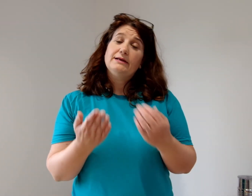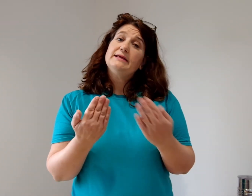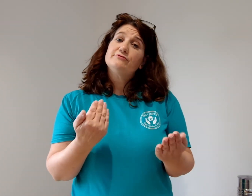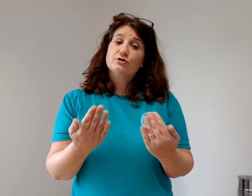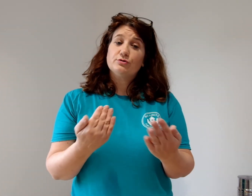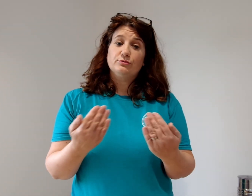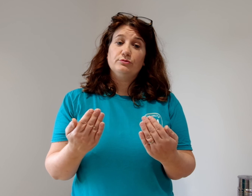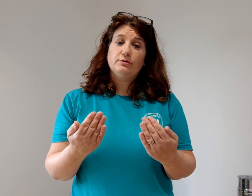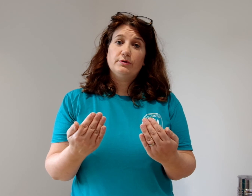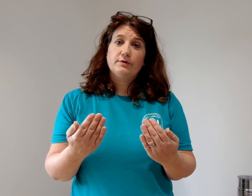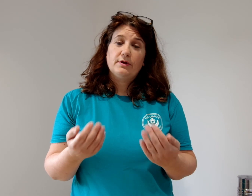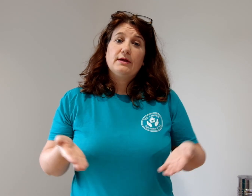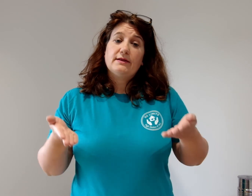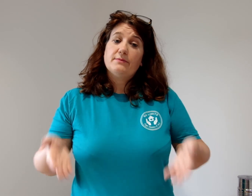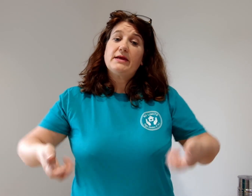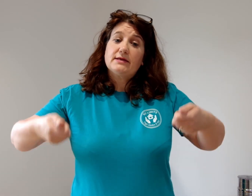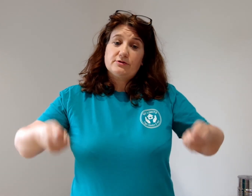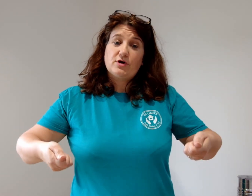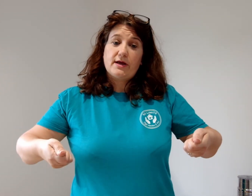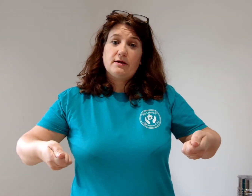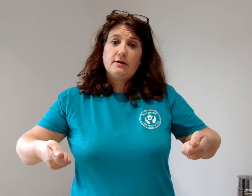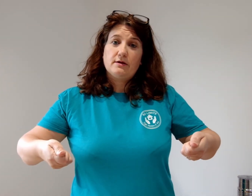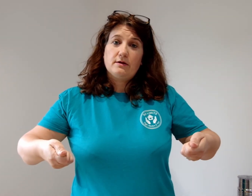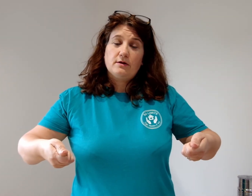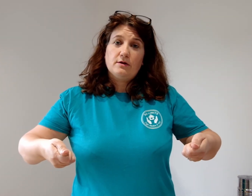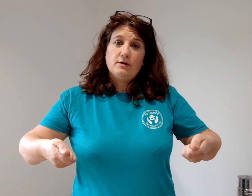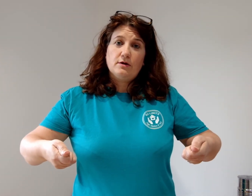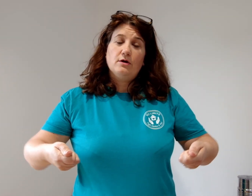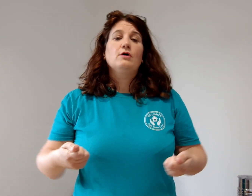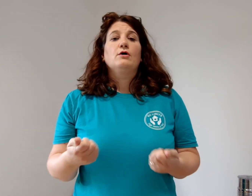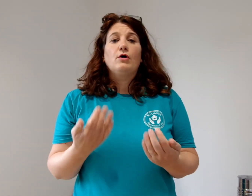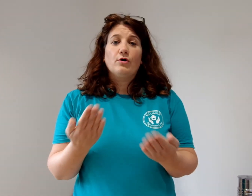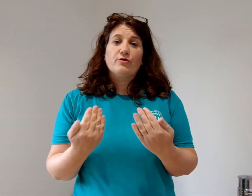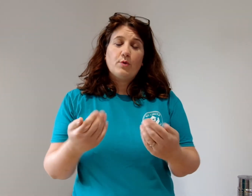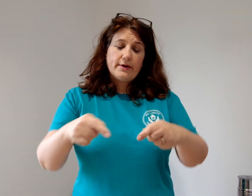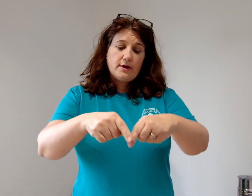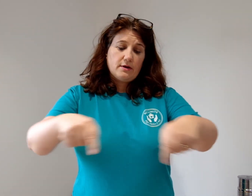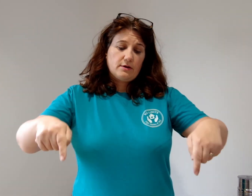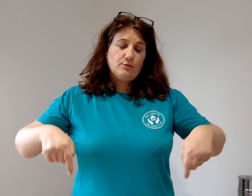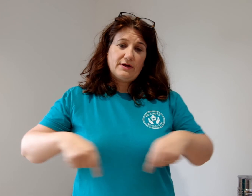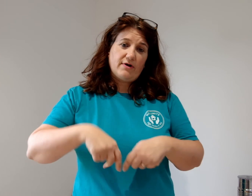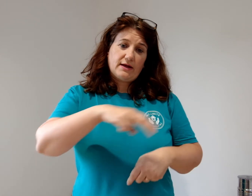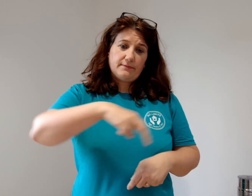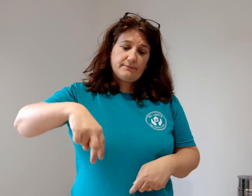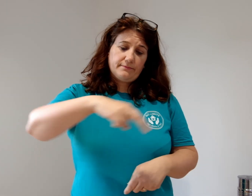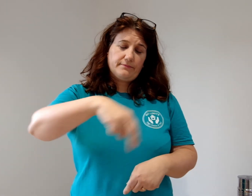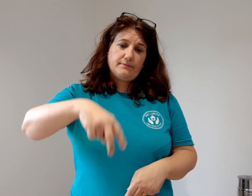Leave to cool in the baking tray on the wire cooling rack.